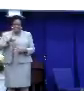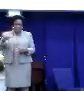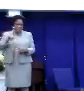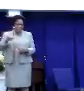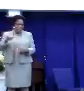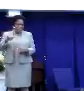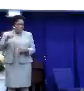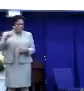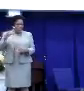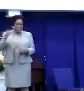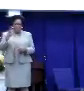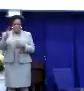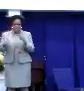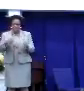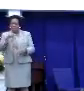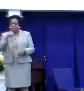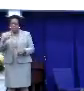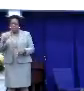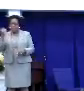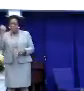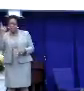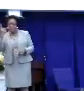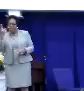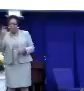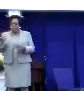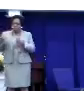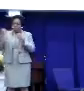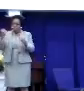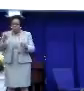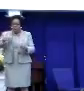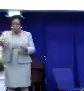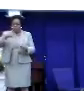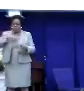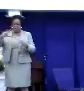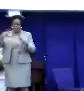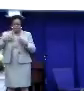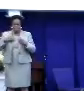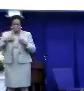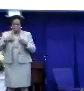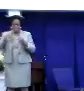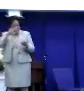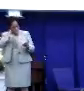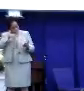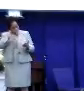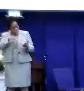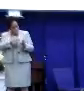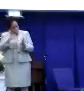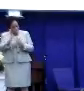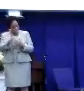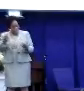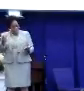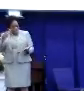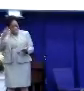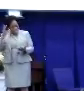Because folks don't recognize the powers that we have. Wow. I went through this text and I went through some things and